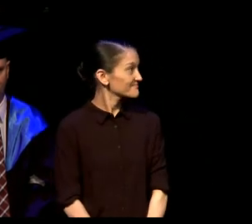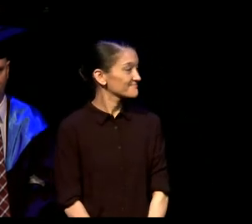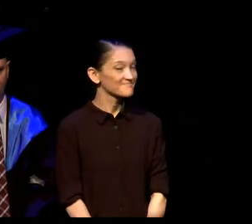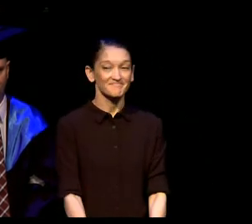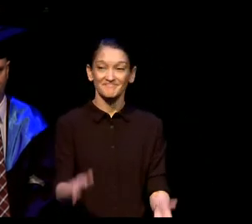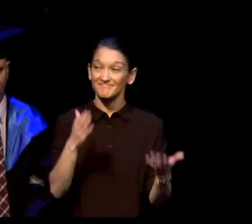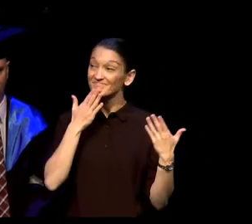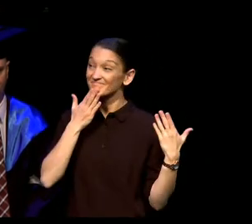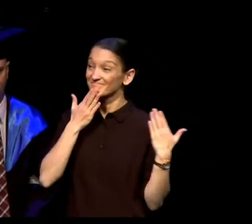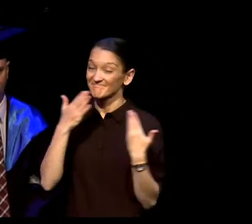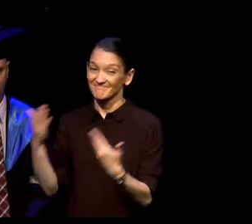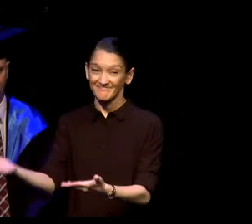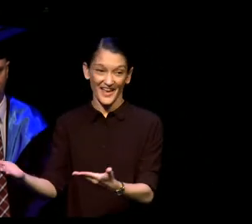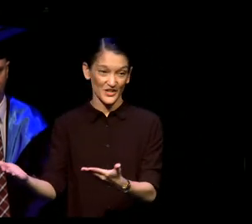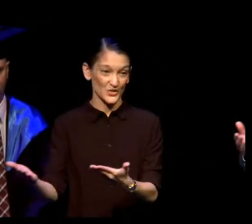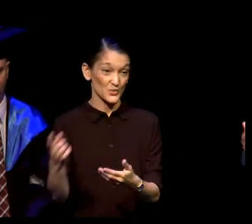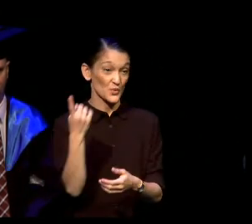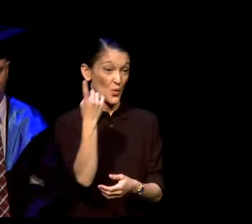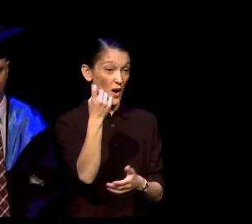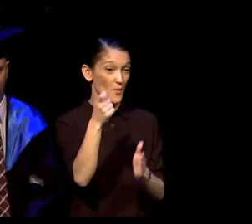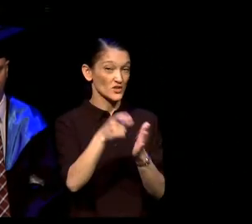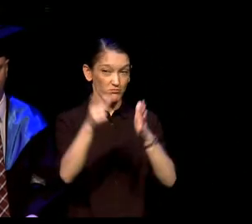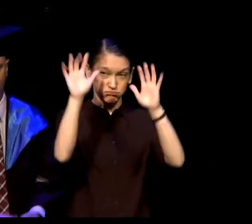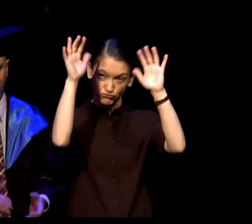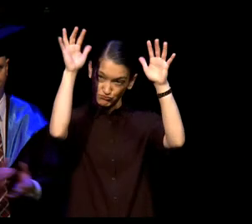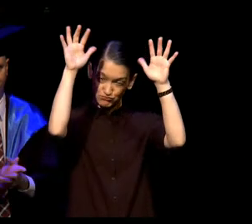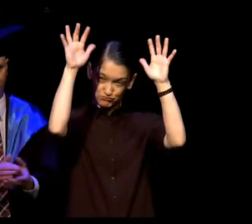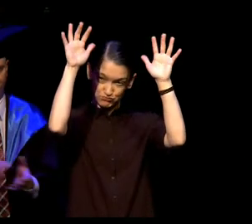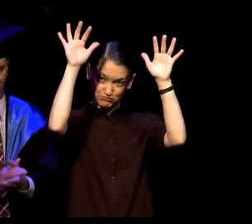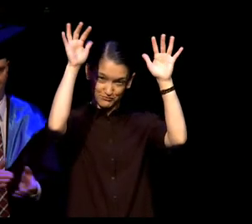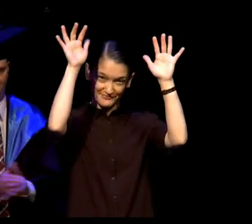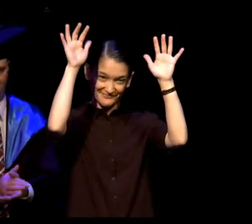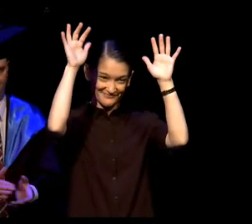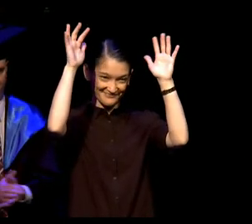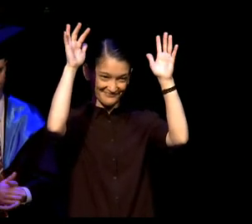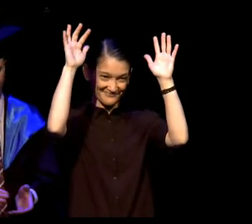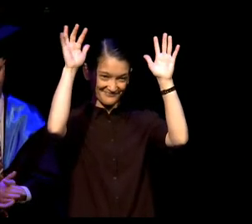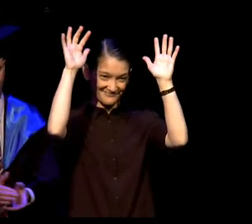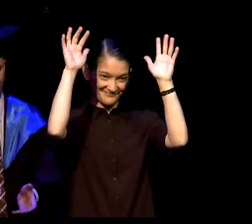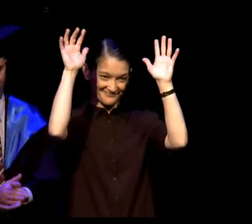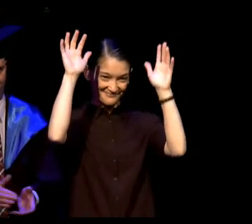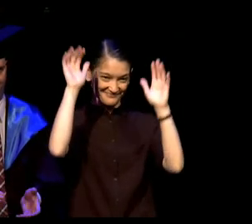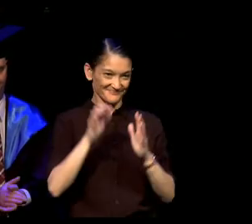Thank you, Andrew. And let's once more give those graduates another round of applause.